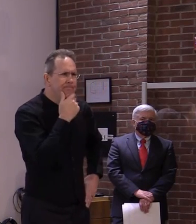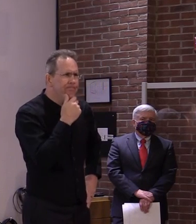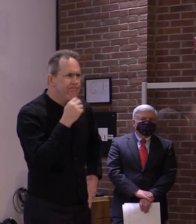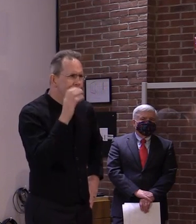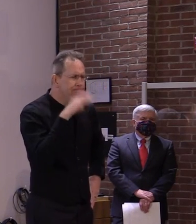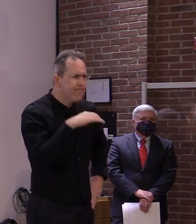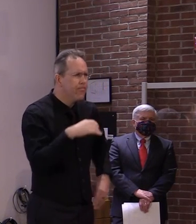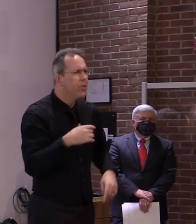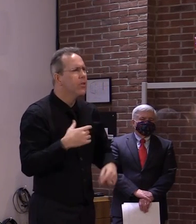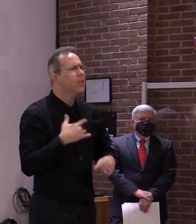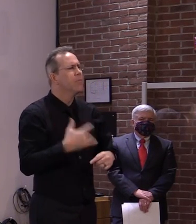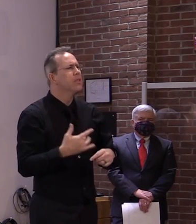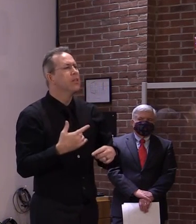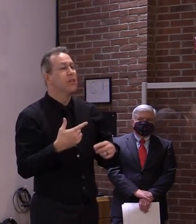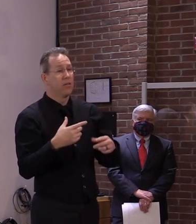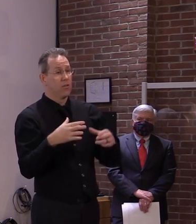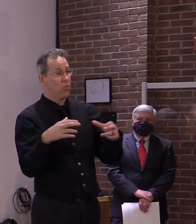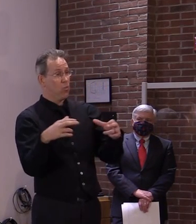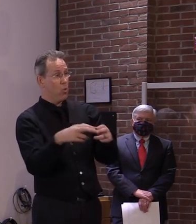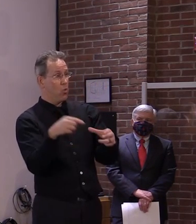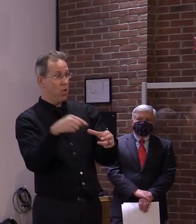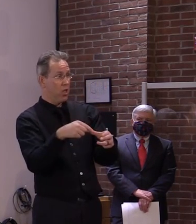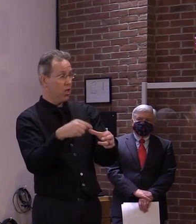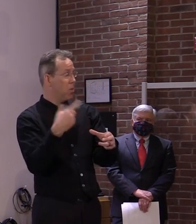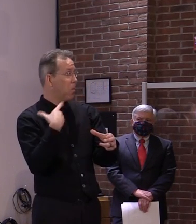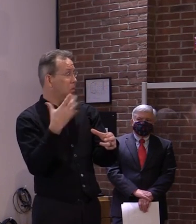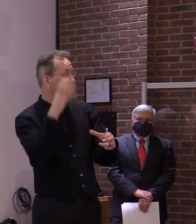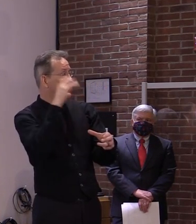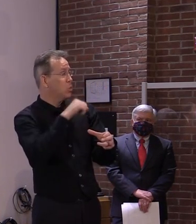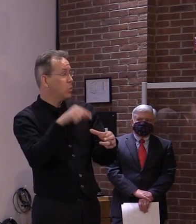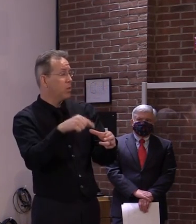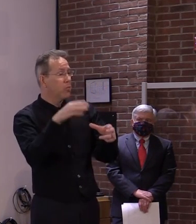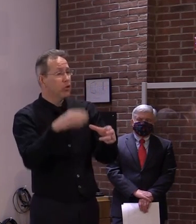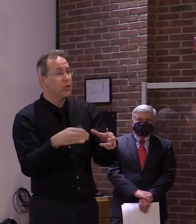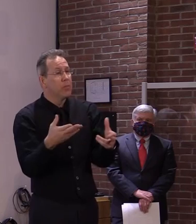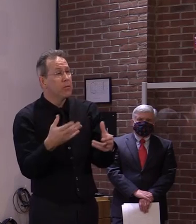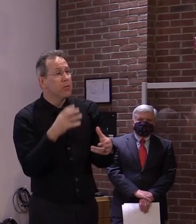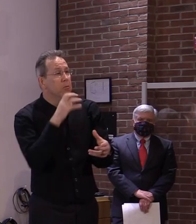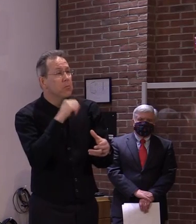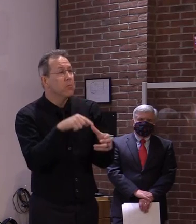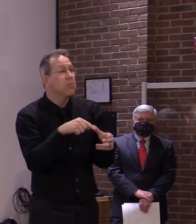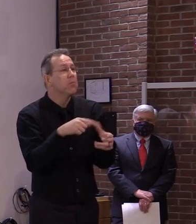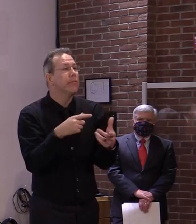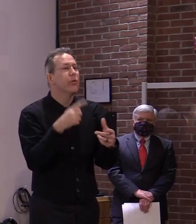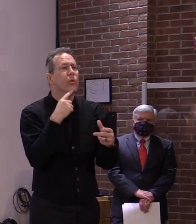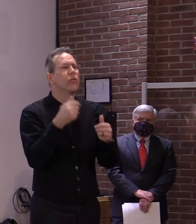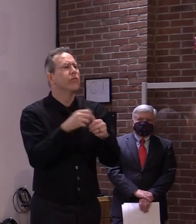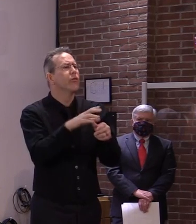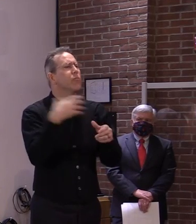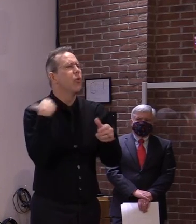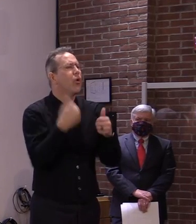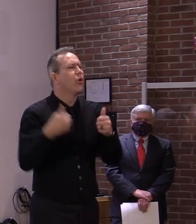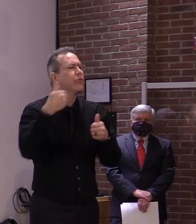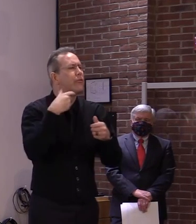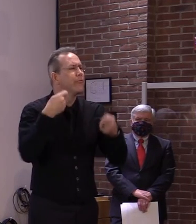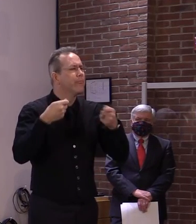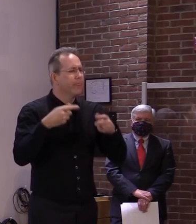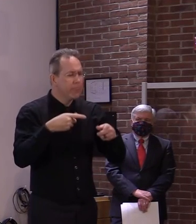the idea is that they felt they were still potentially infectious or infected at a time that